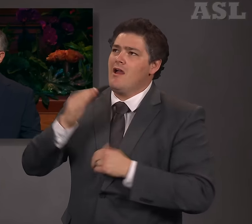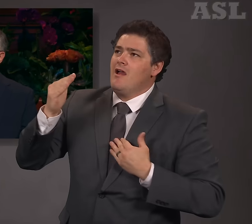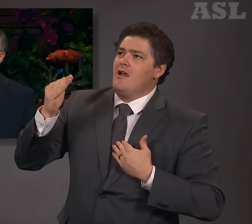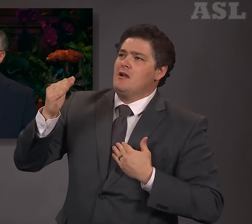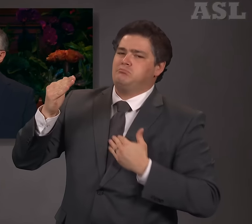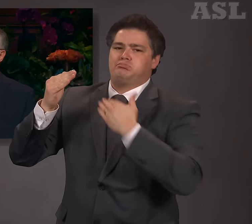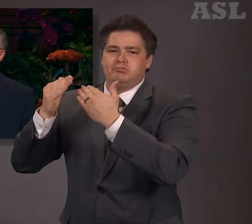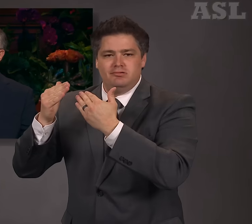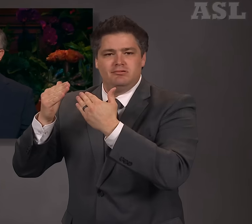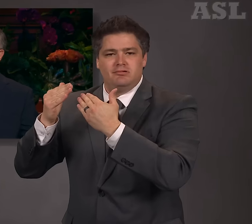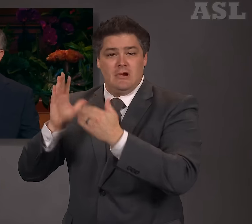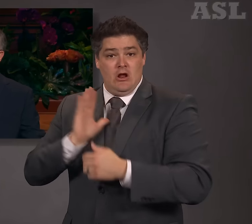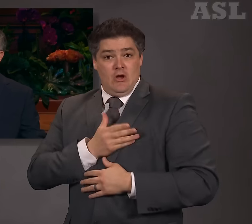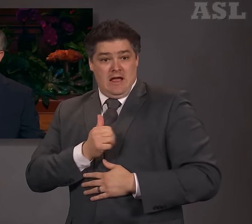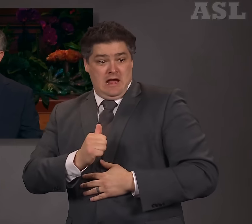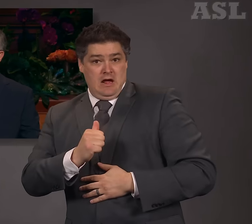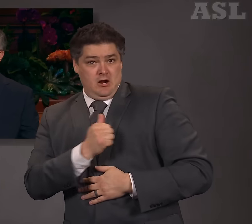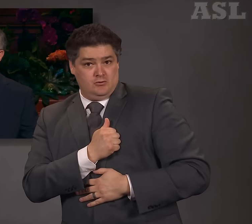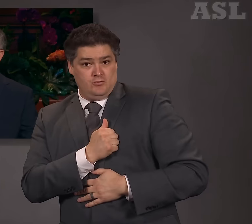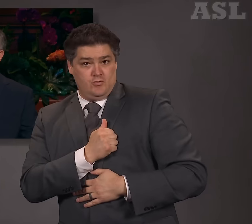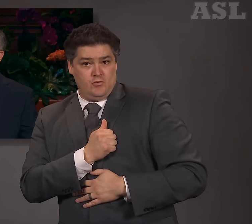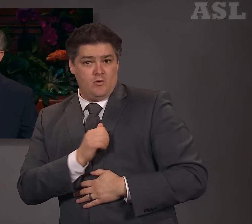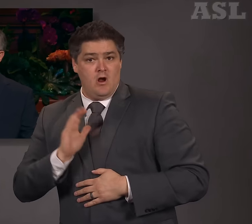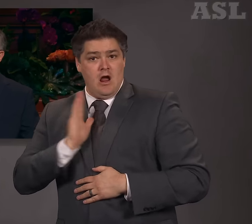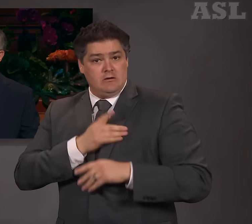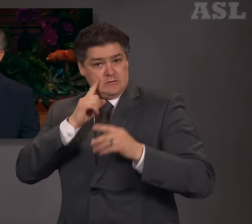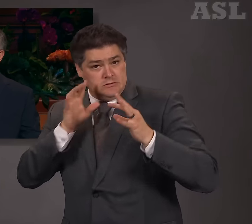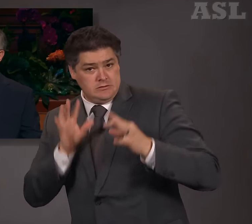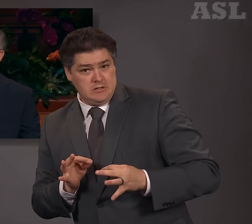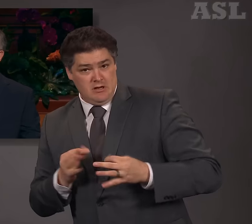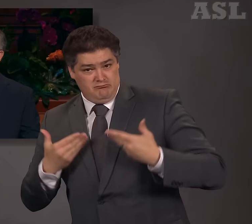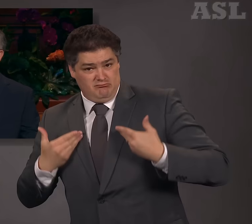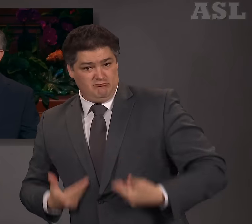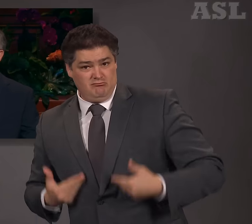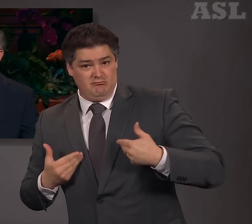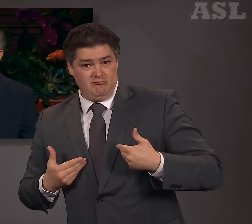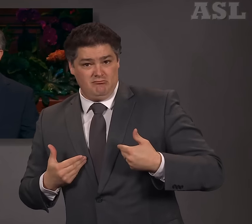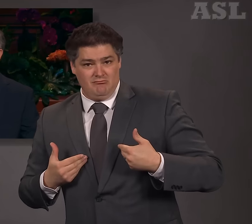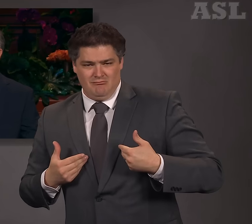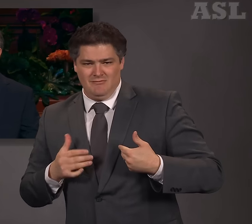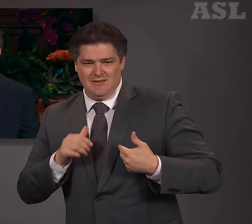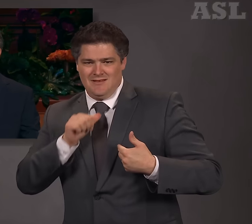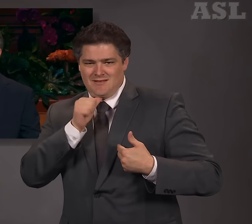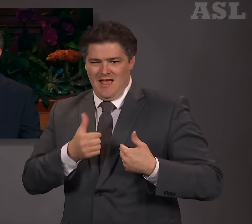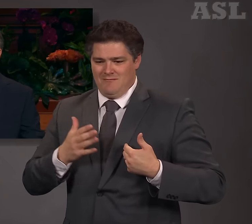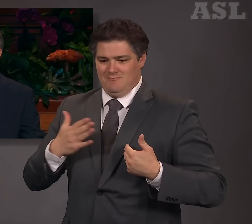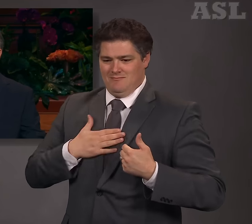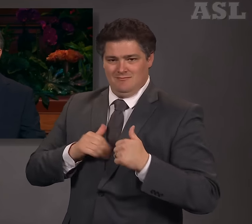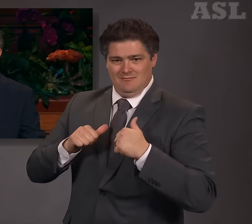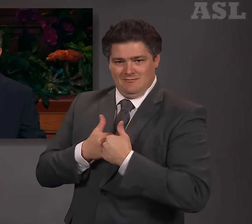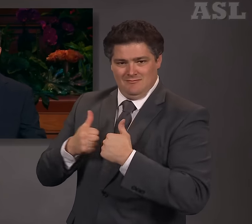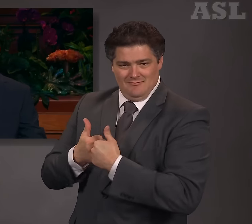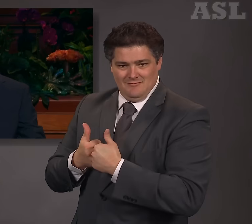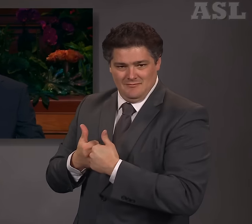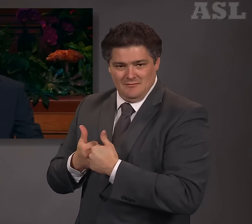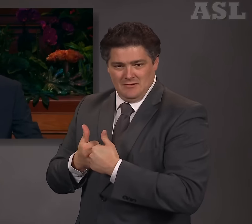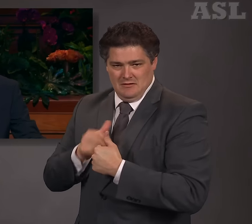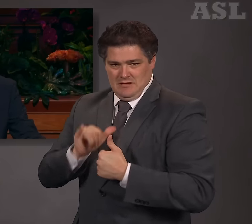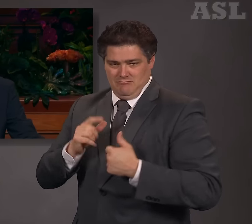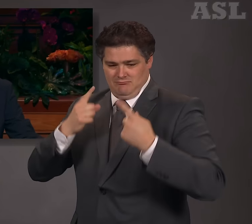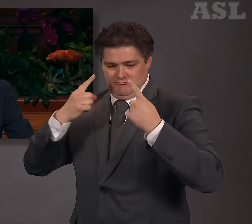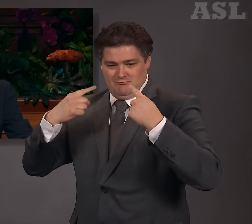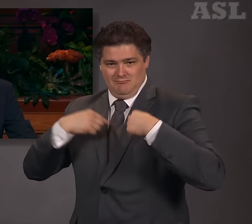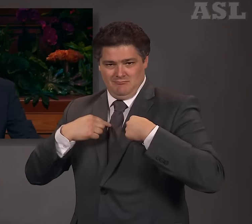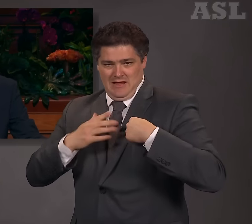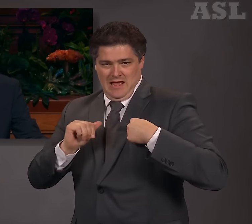God. It is our attitudes and choices that define us much better than our challenges. When in